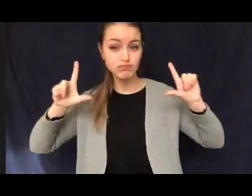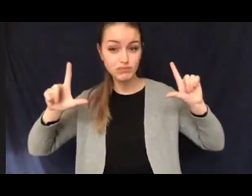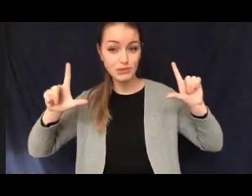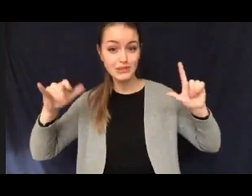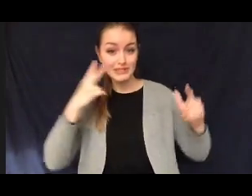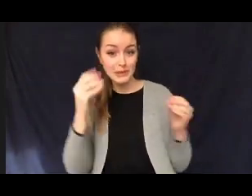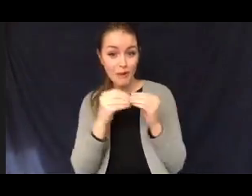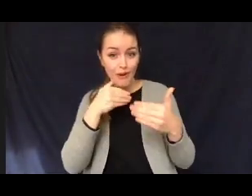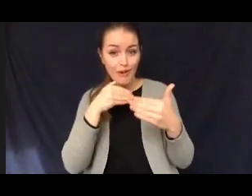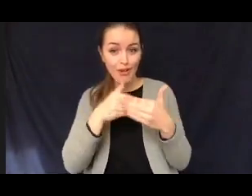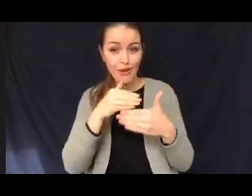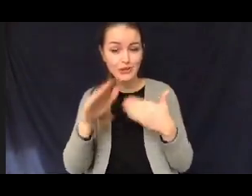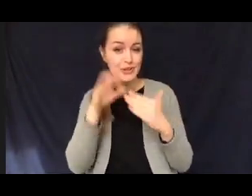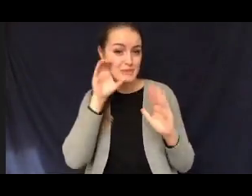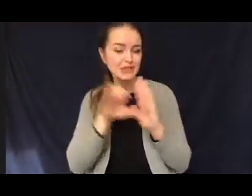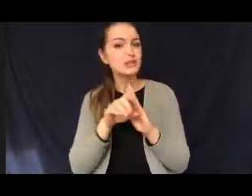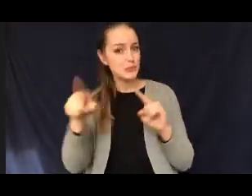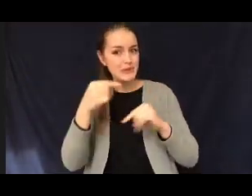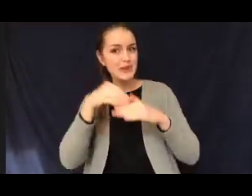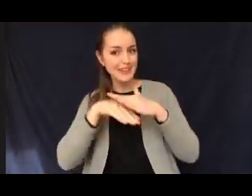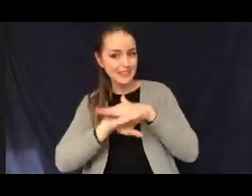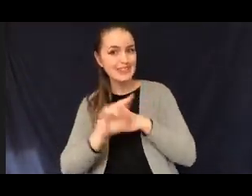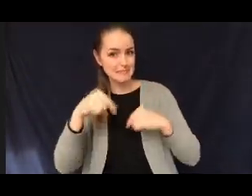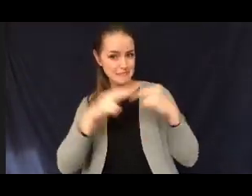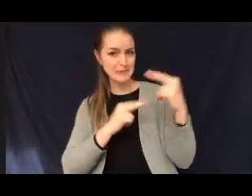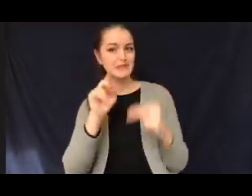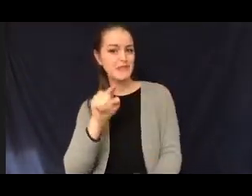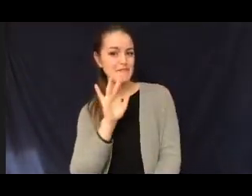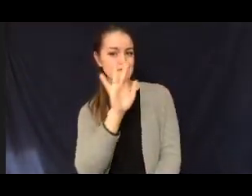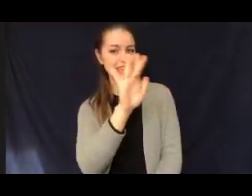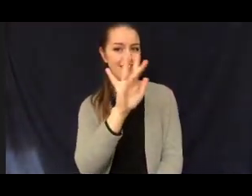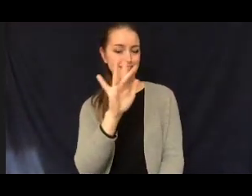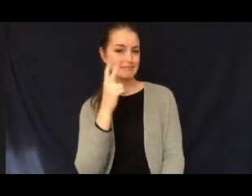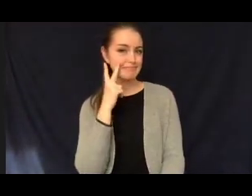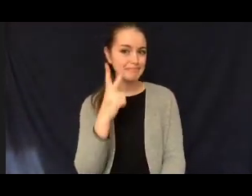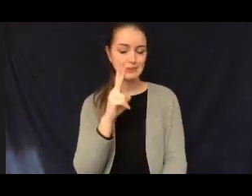got to feel these one time when you come down here because they're pretty cool.